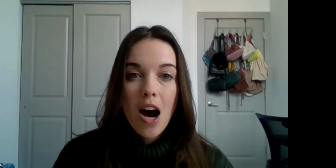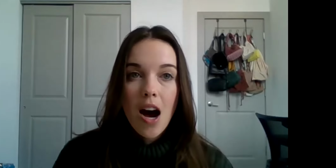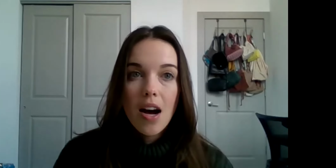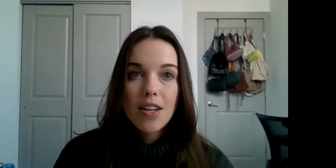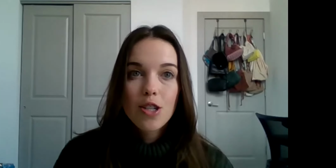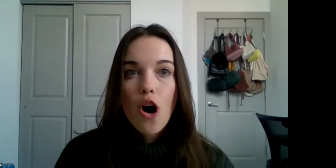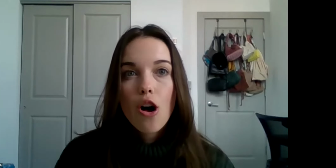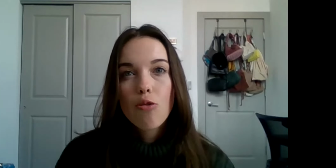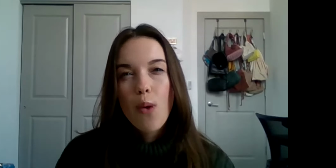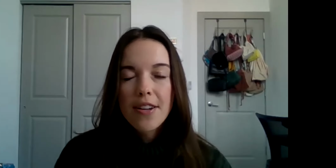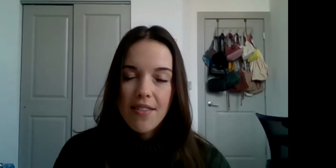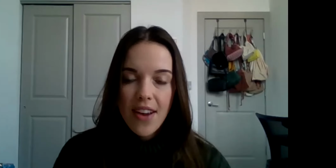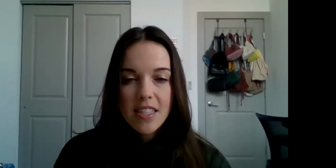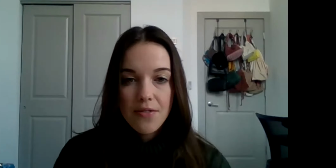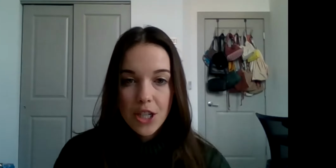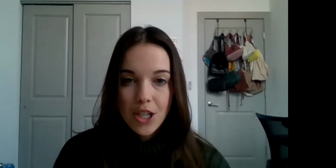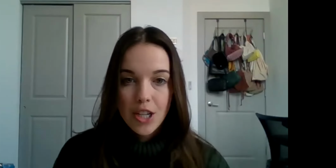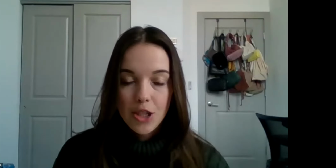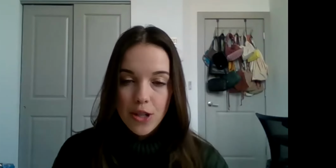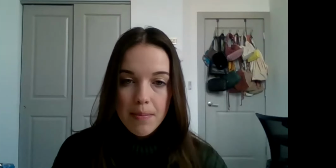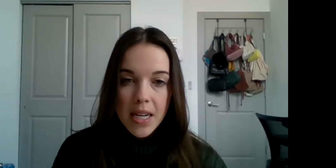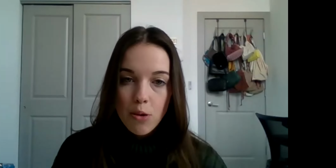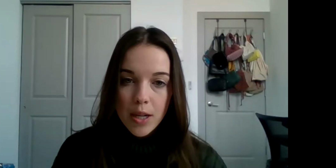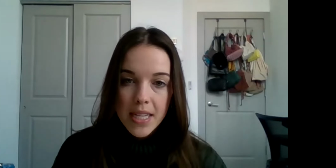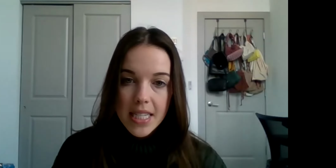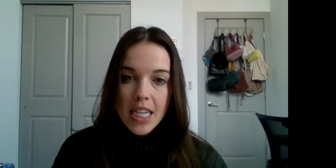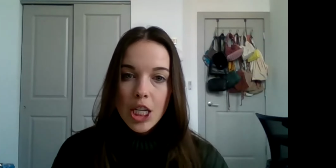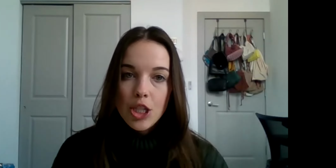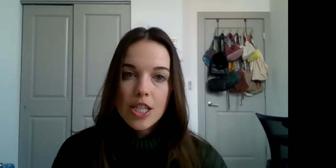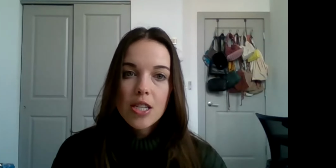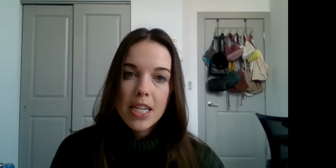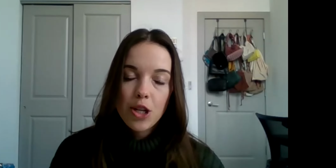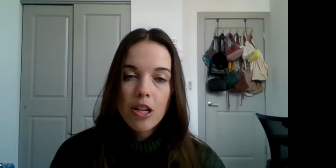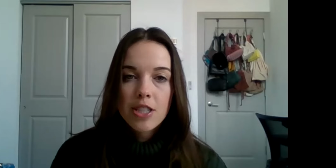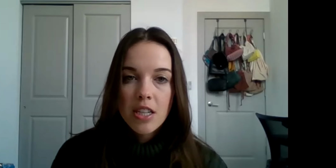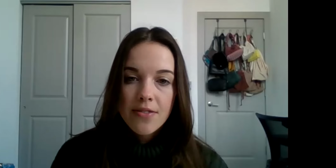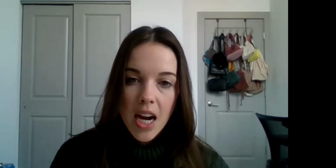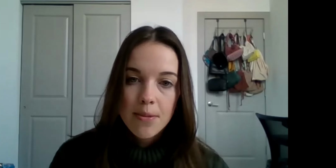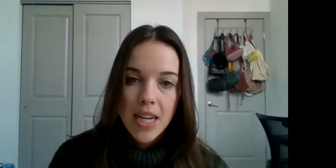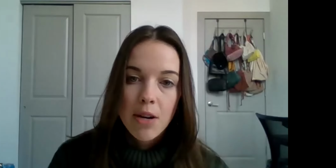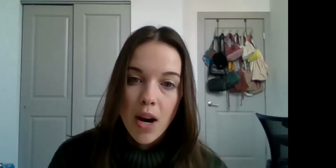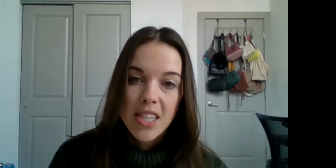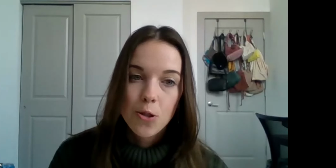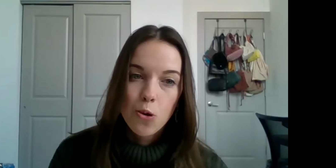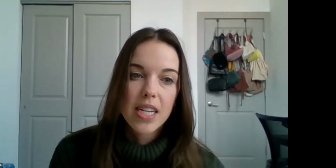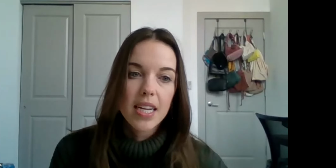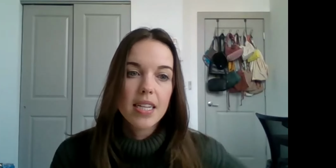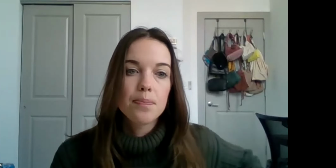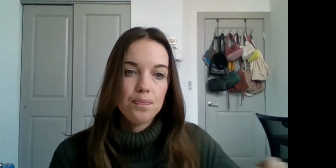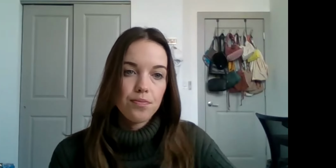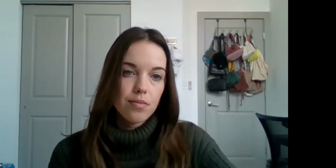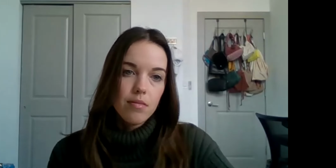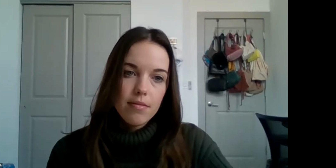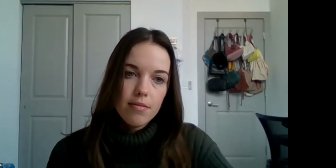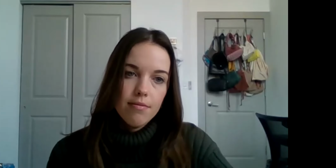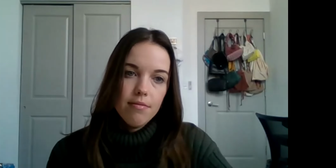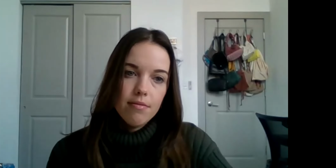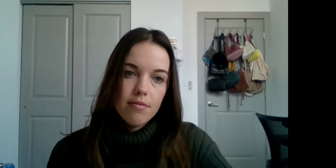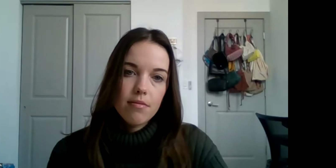to call well in advance of your treatment appointments, just to make sure there's enough time to get rides coordinated.